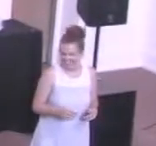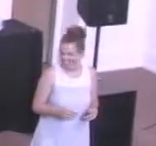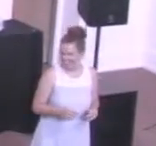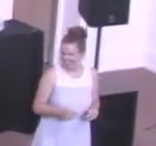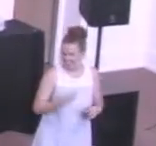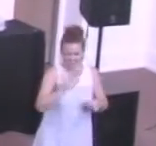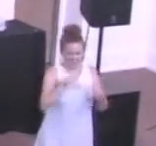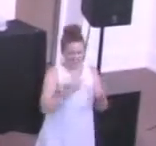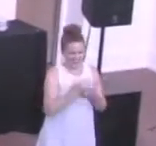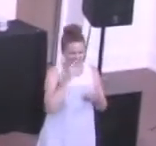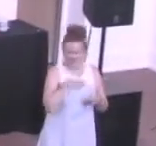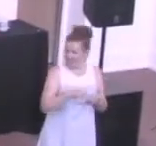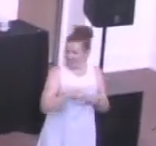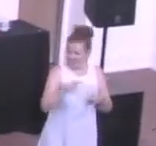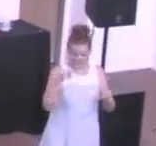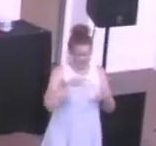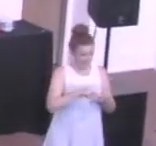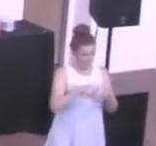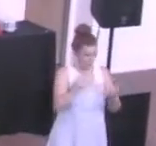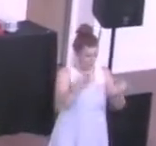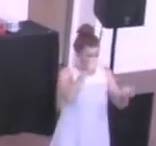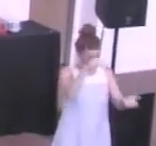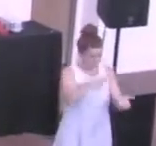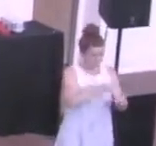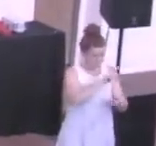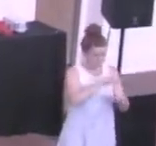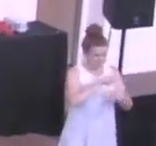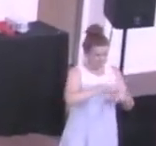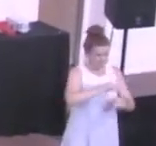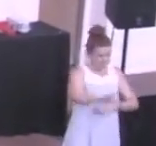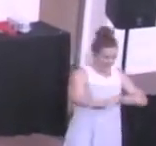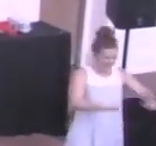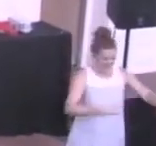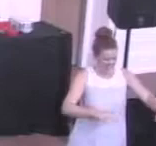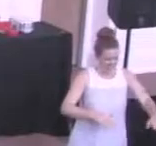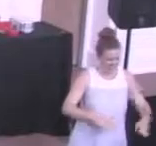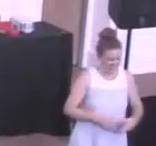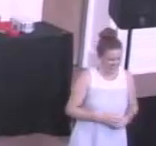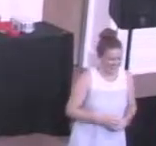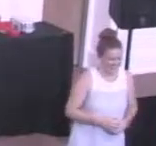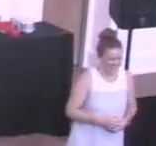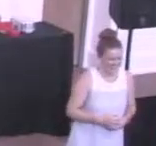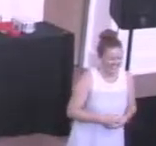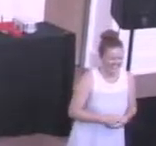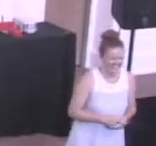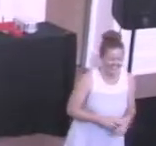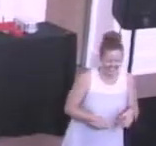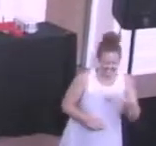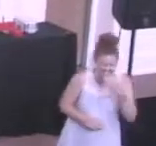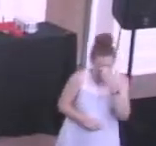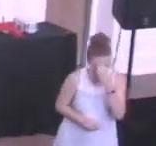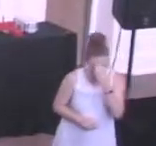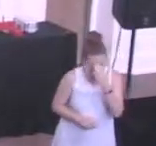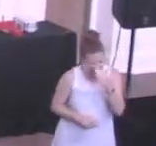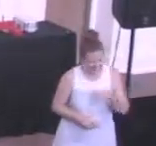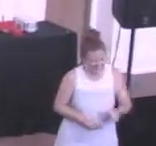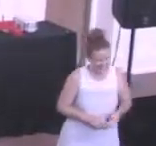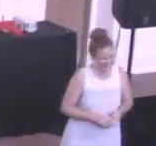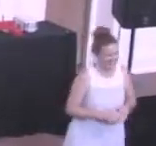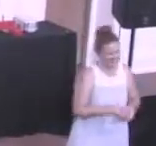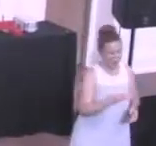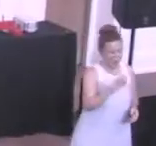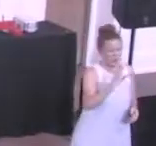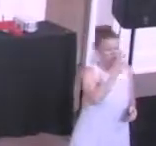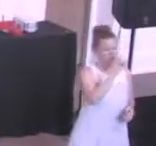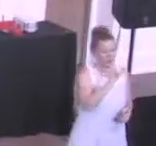they're all standing up. Here we go. One more time. As loud as you can. Hi-ya! That's good. Now replace that. Say,